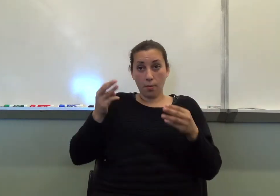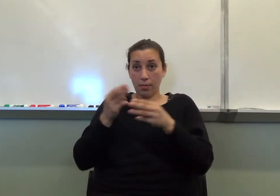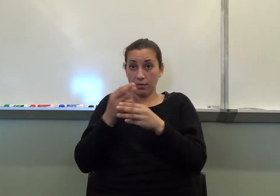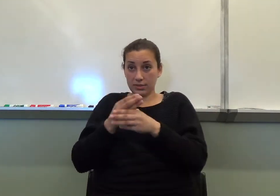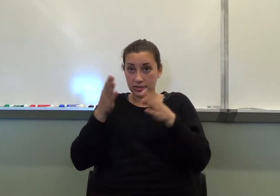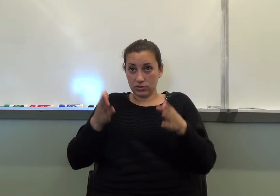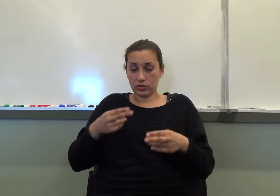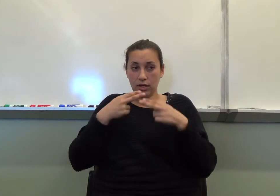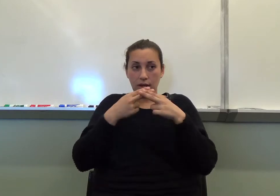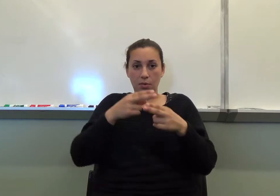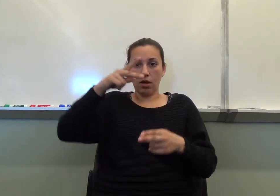Pythagoras.